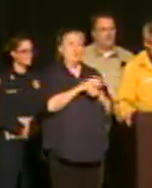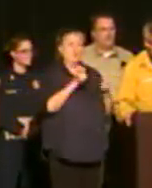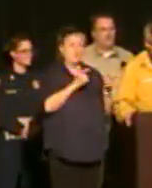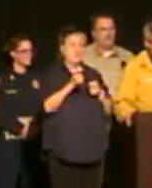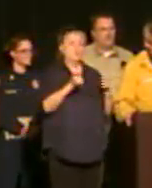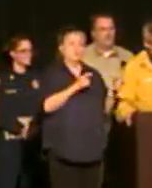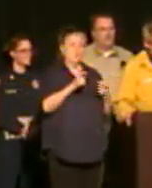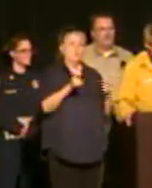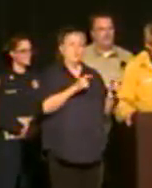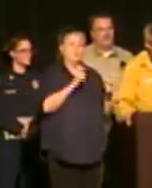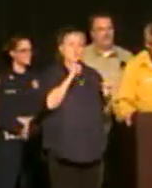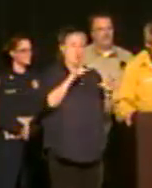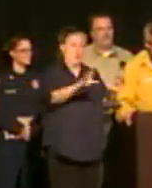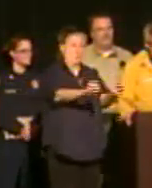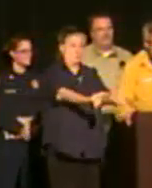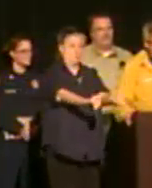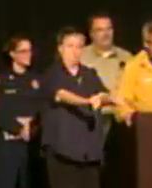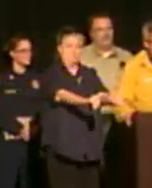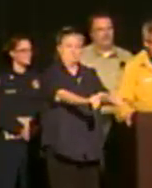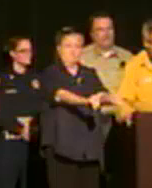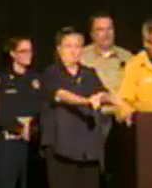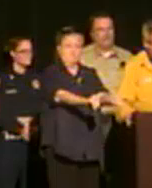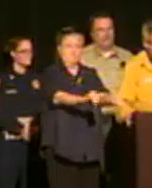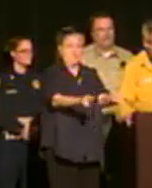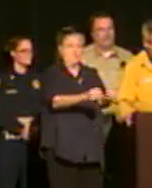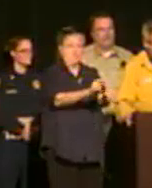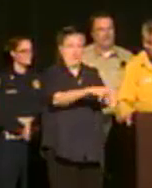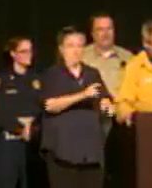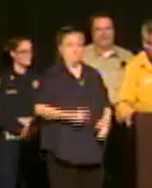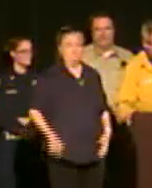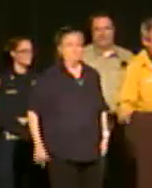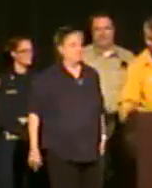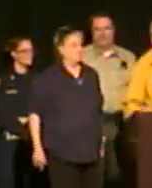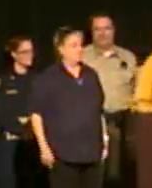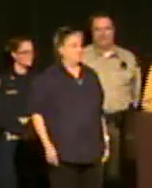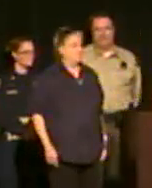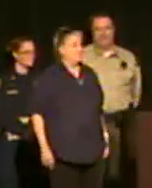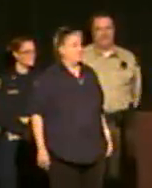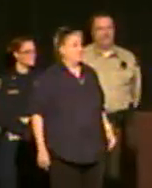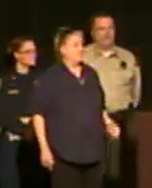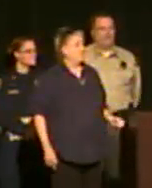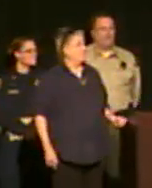we're absolutely certain it's out. That takes a little longer. Okay?